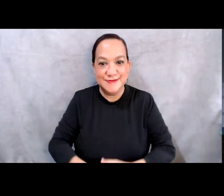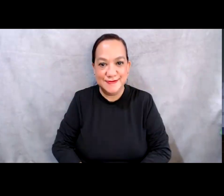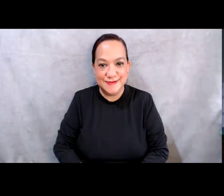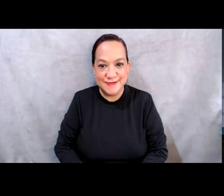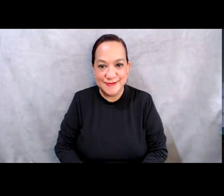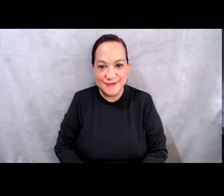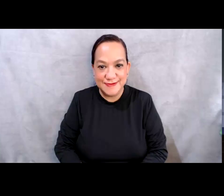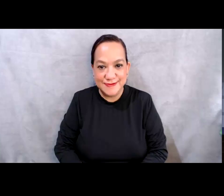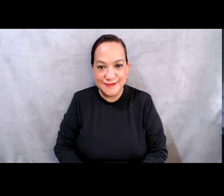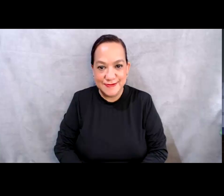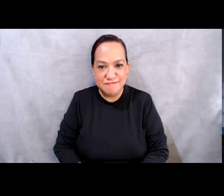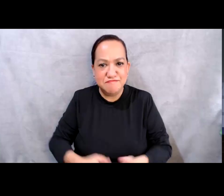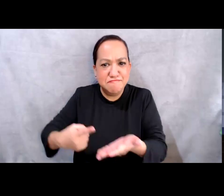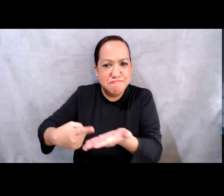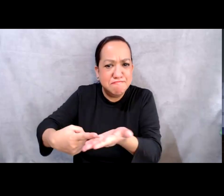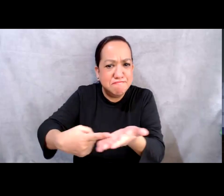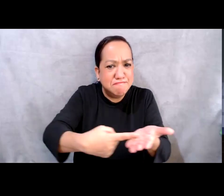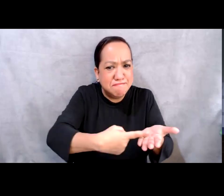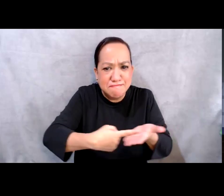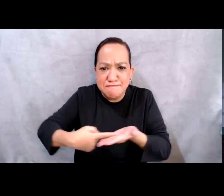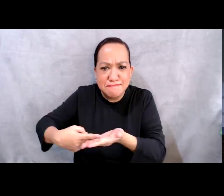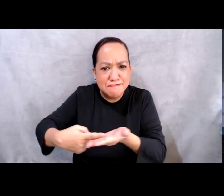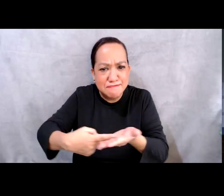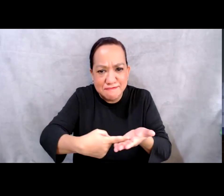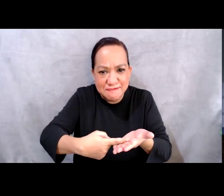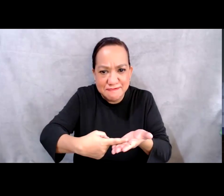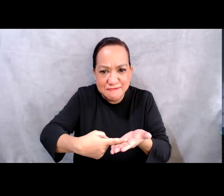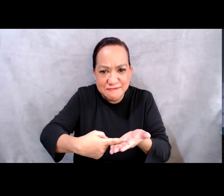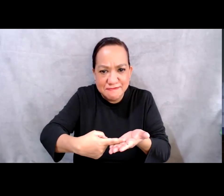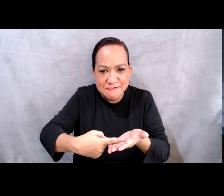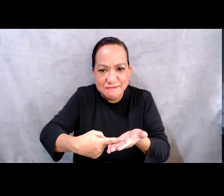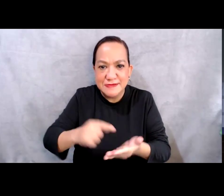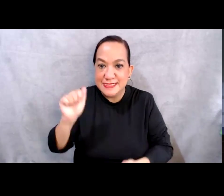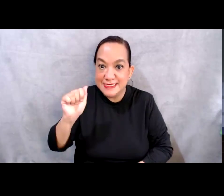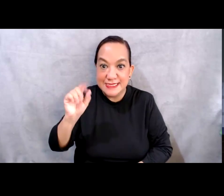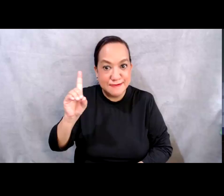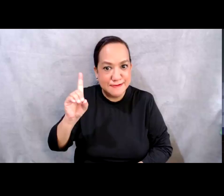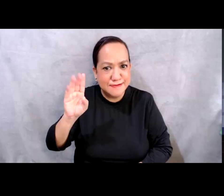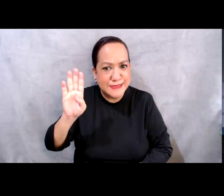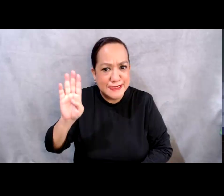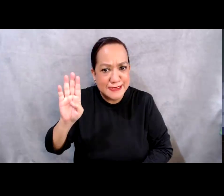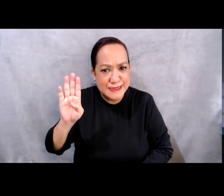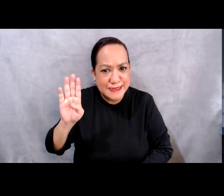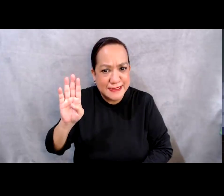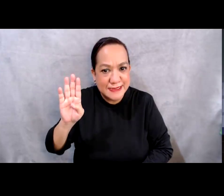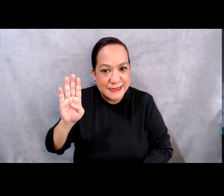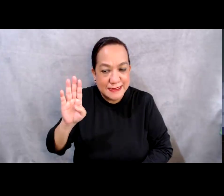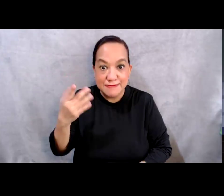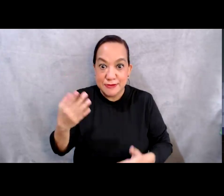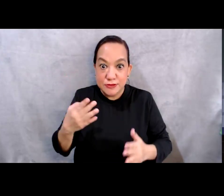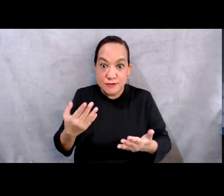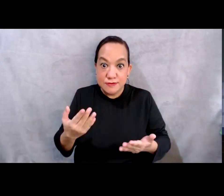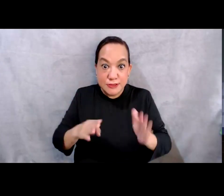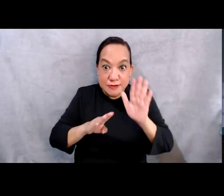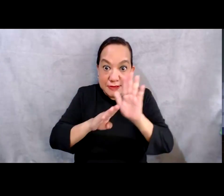ADB's GARE Area Development Investment Support Project in